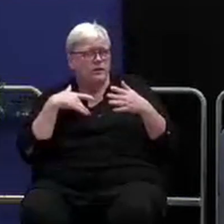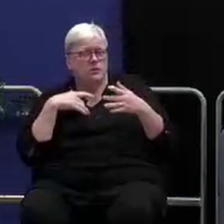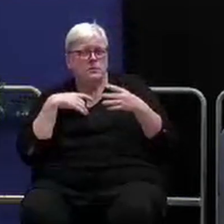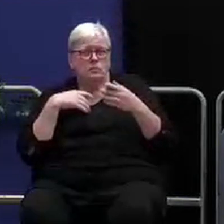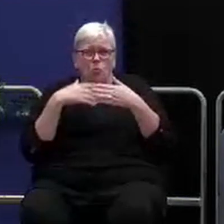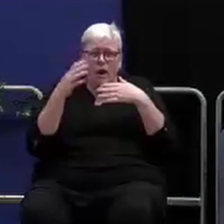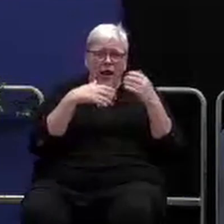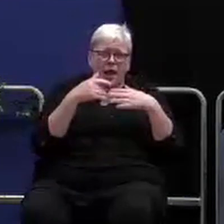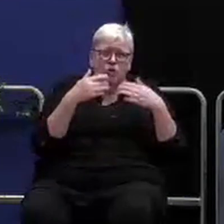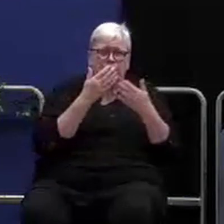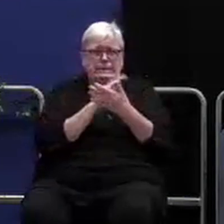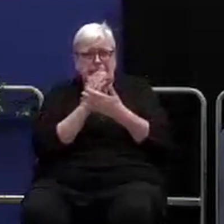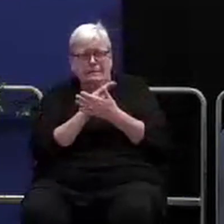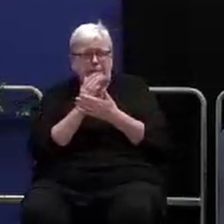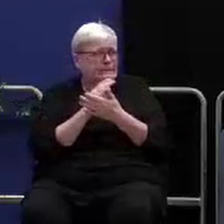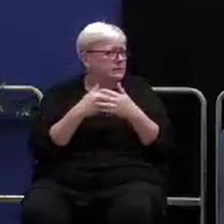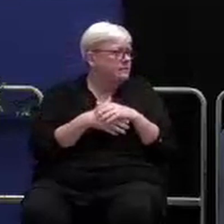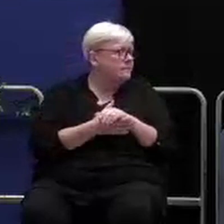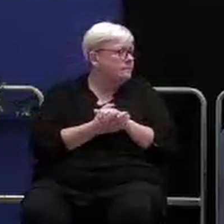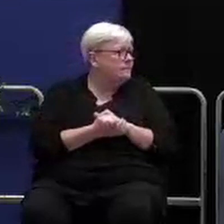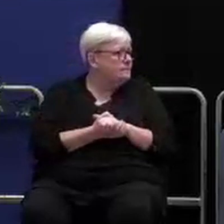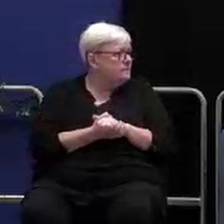text. You go.